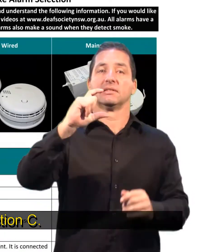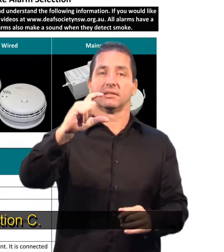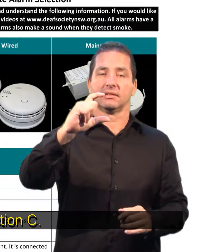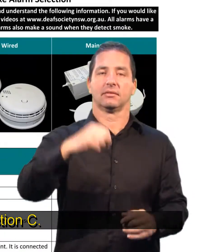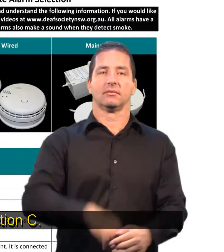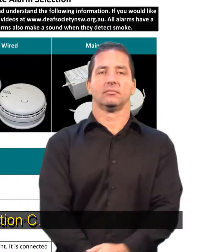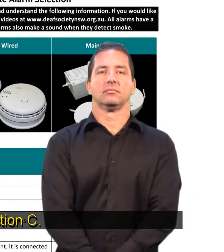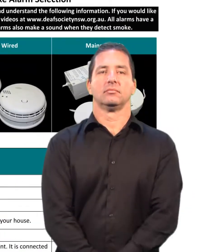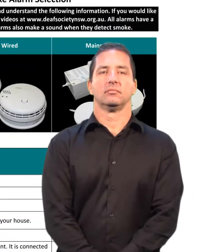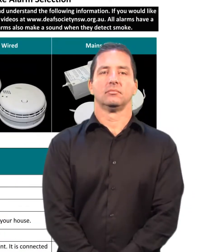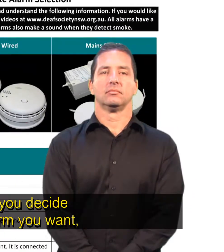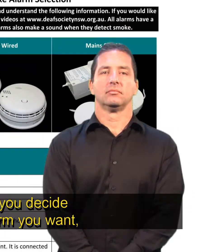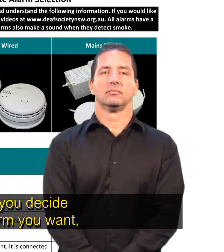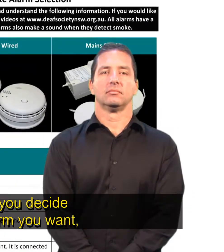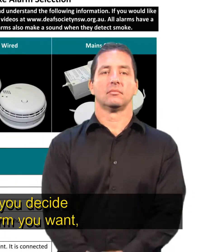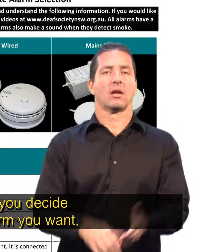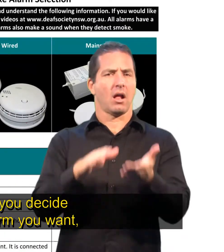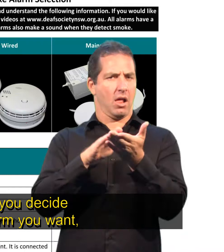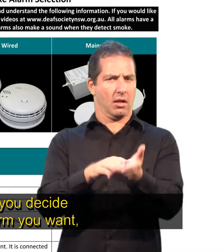Section C.